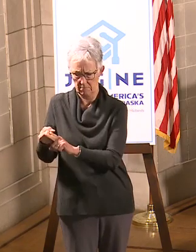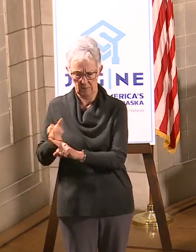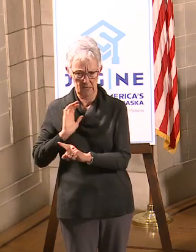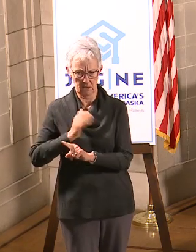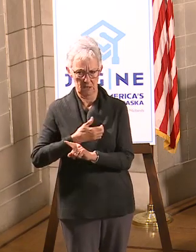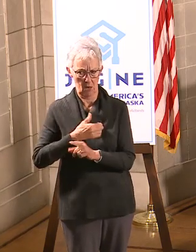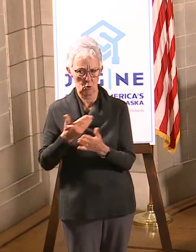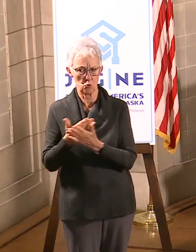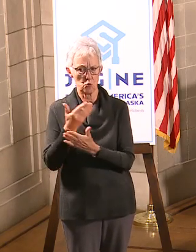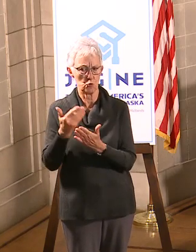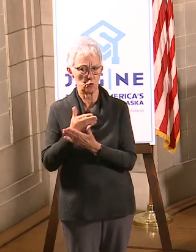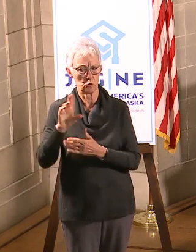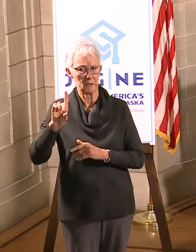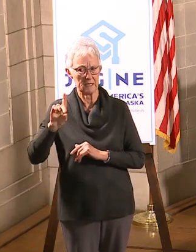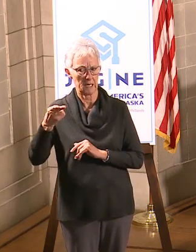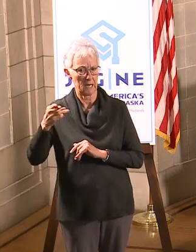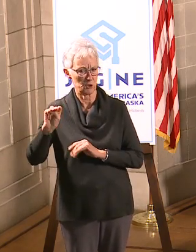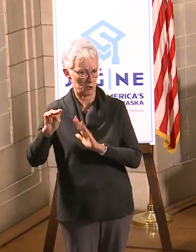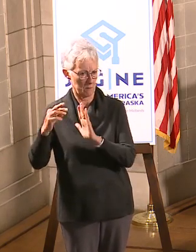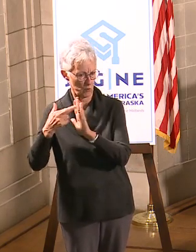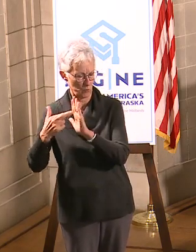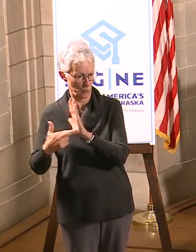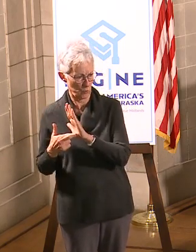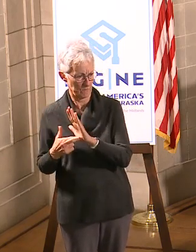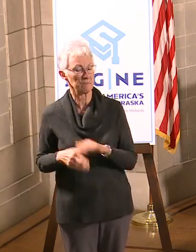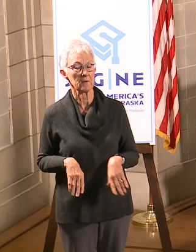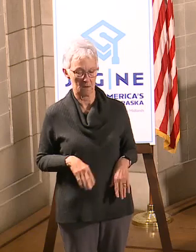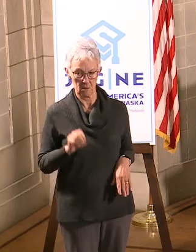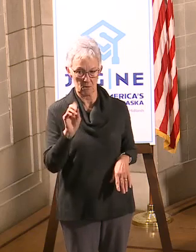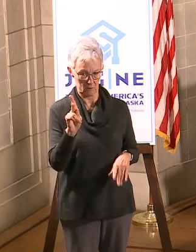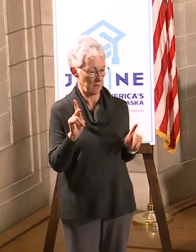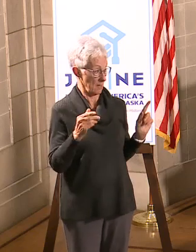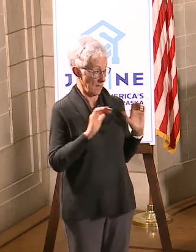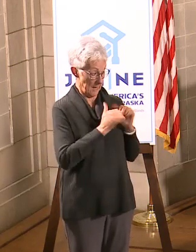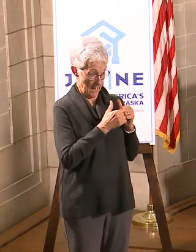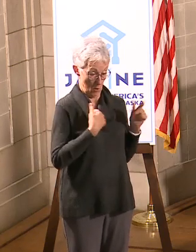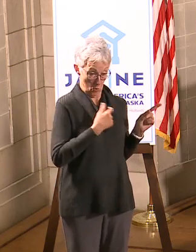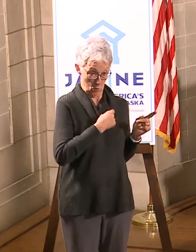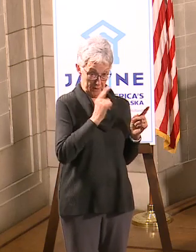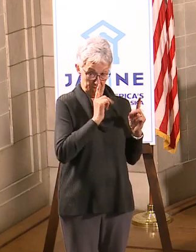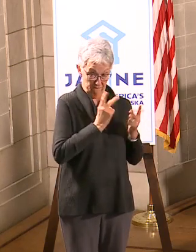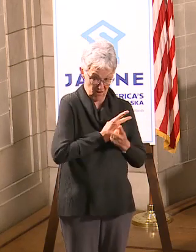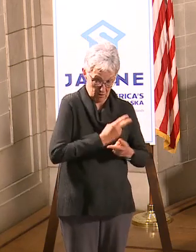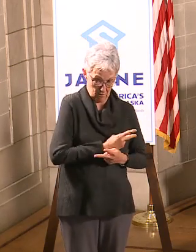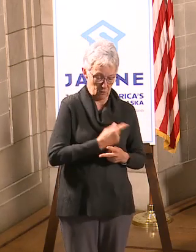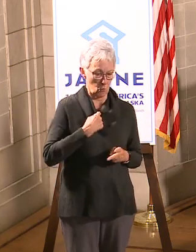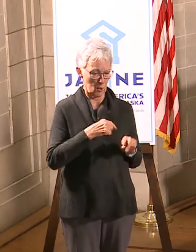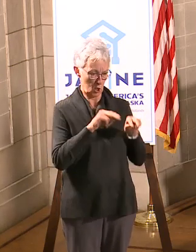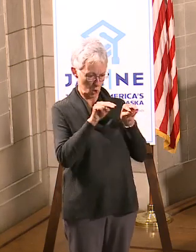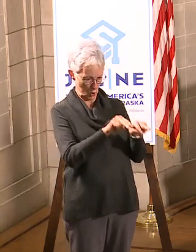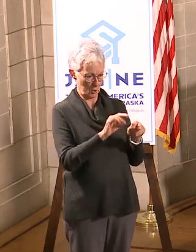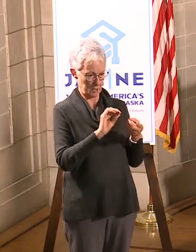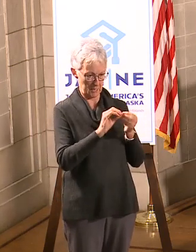at a number of hospitalizations due to coronavirus is divided by,